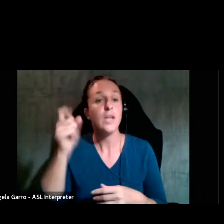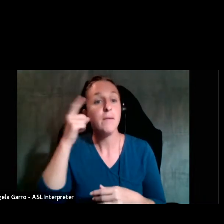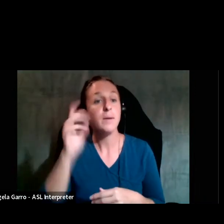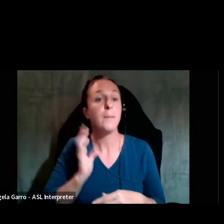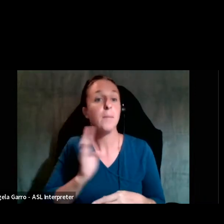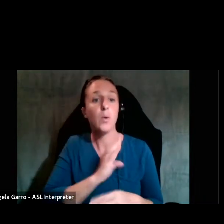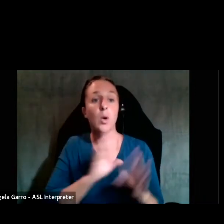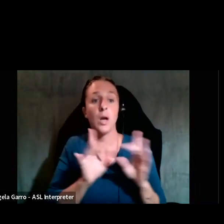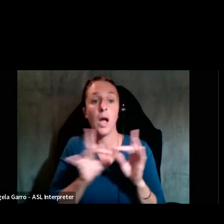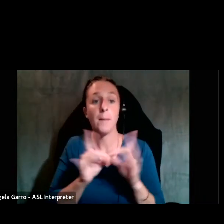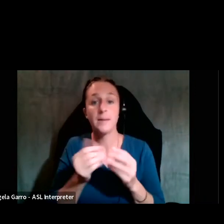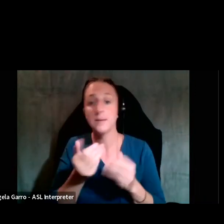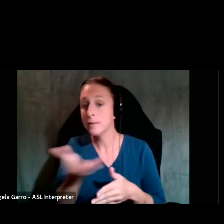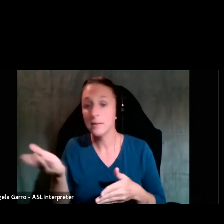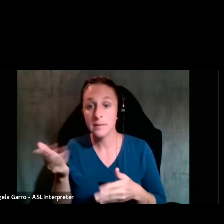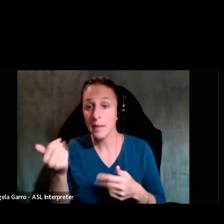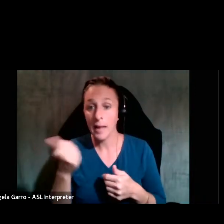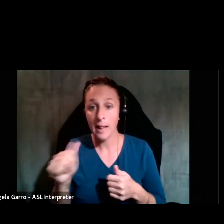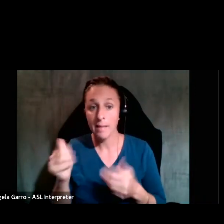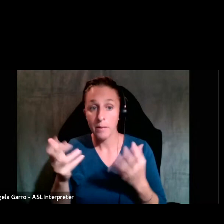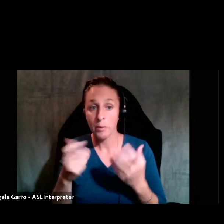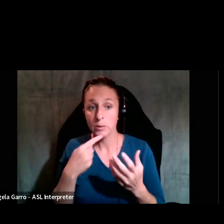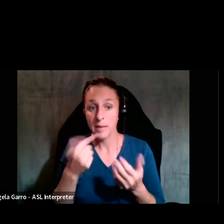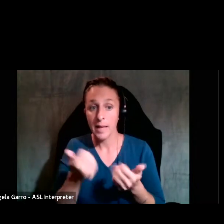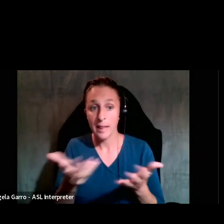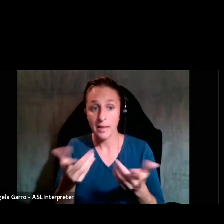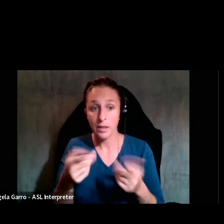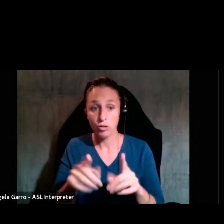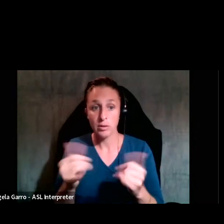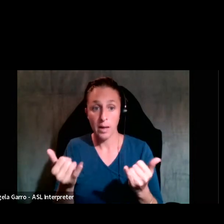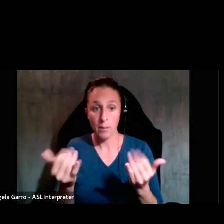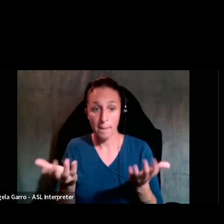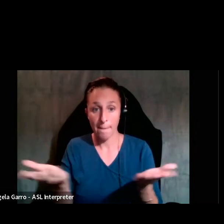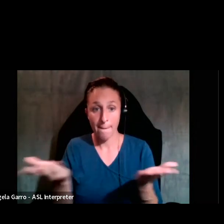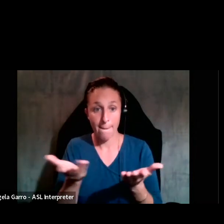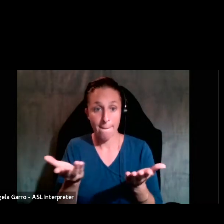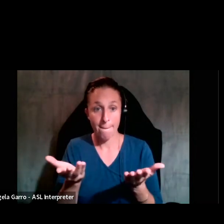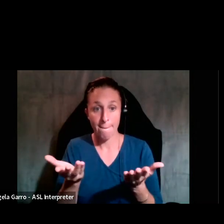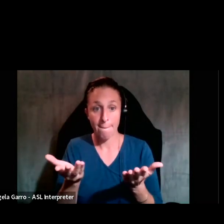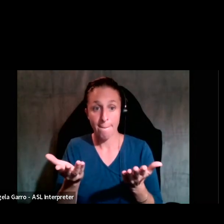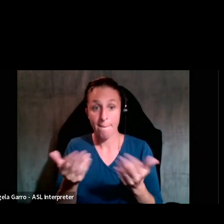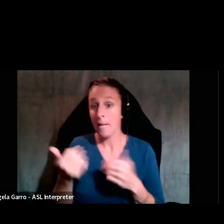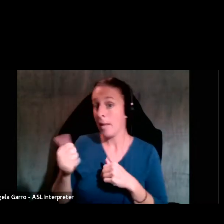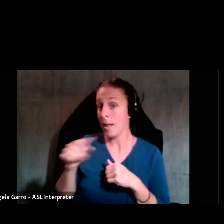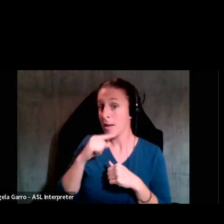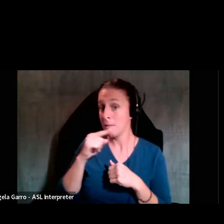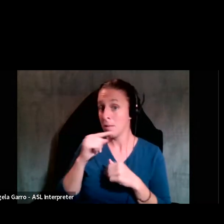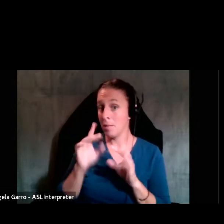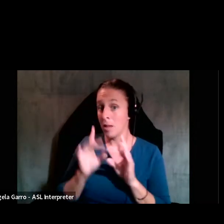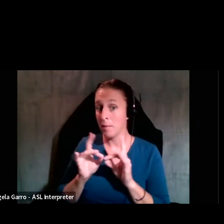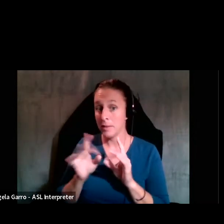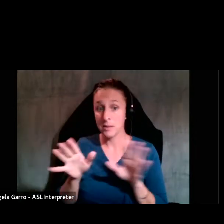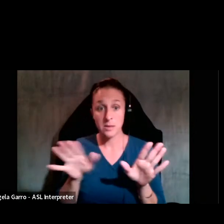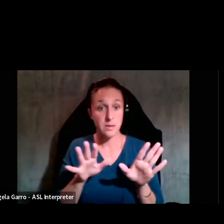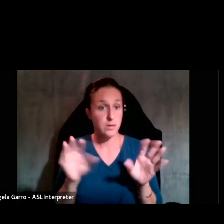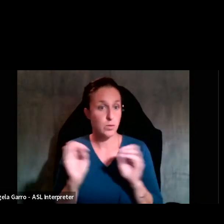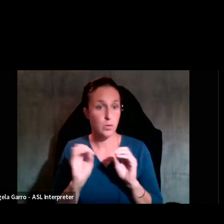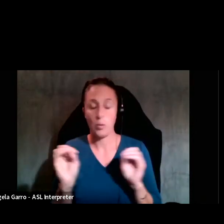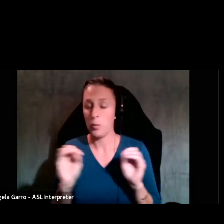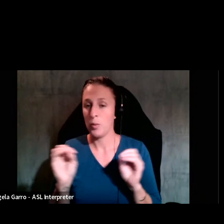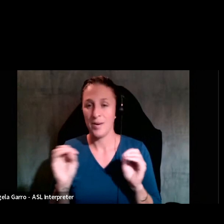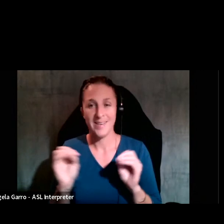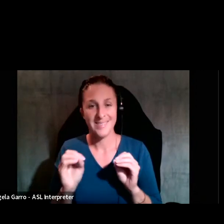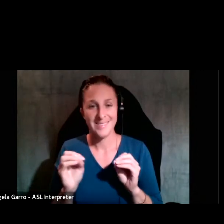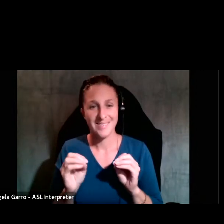there anyone who'd like to say something during this time? Oh, is there any public comments? No, President Land, there's none. I was